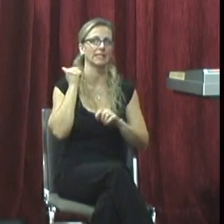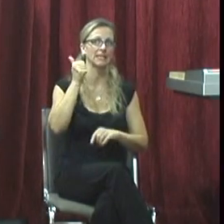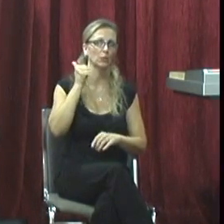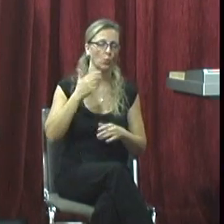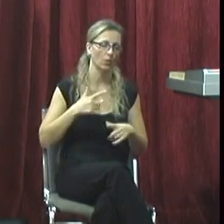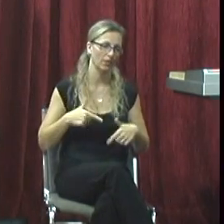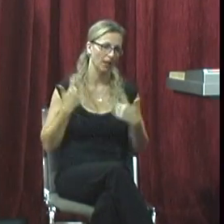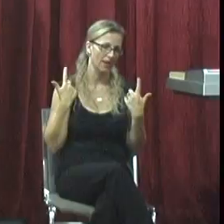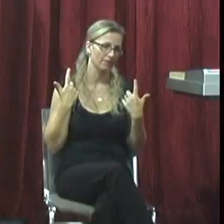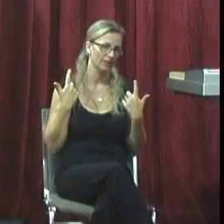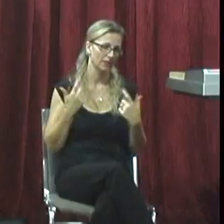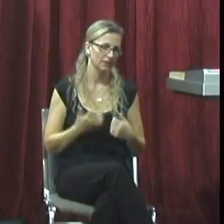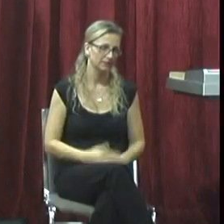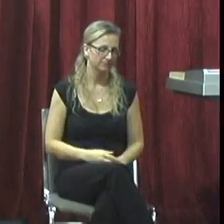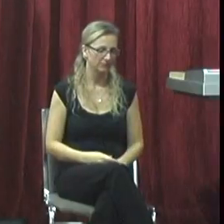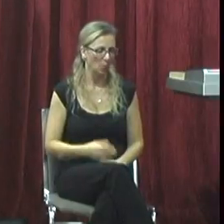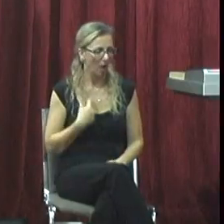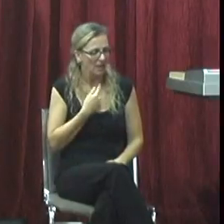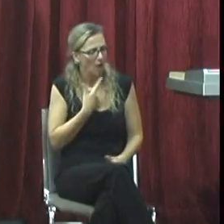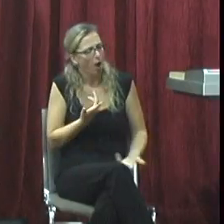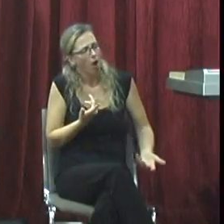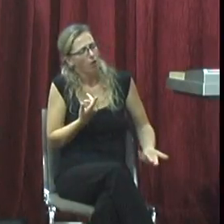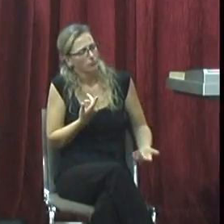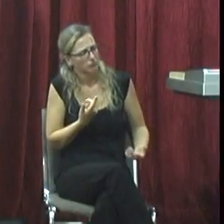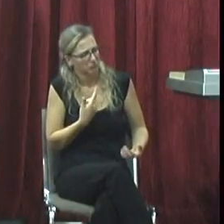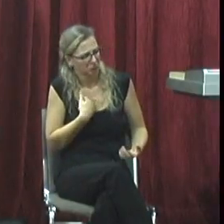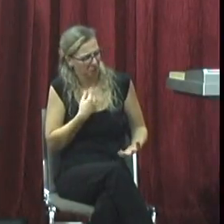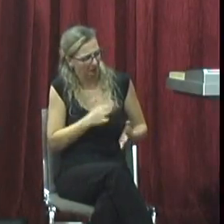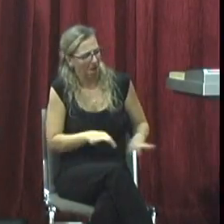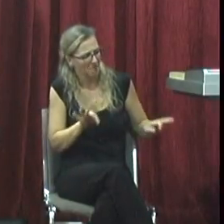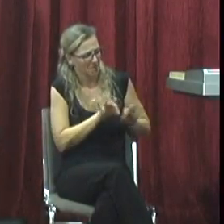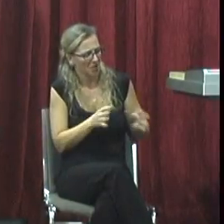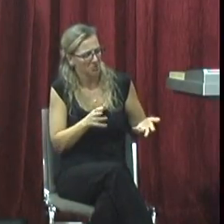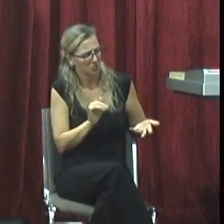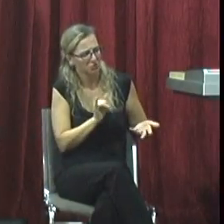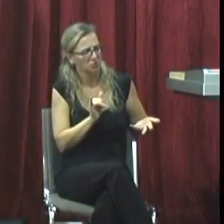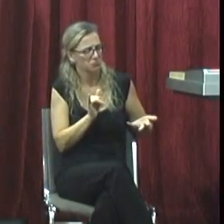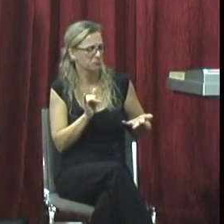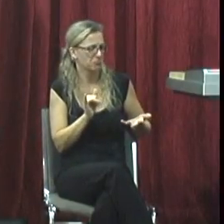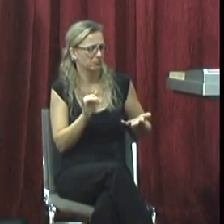can do some things that are just as valuable as what he did, and I'll pay the price.